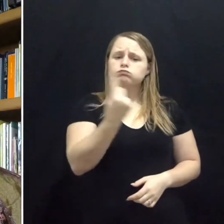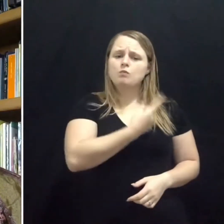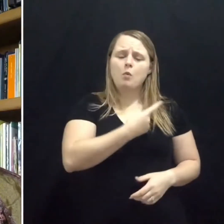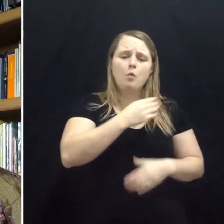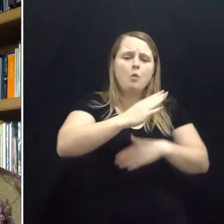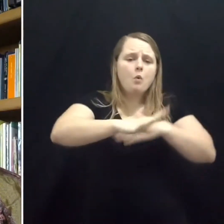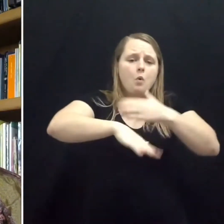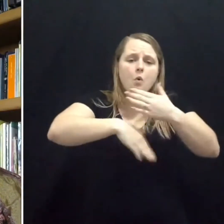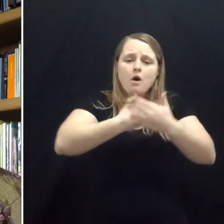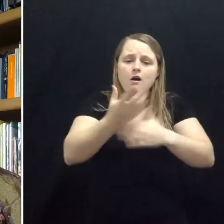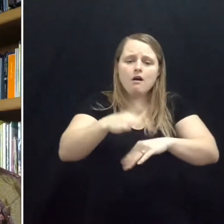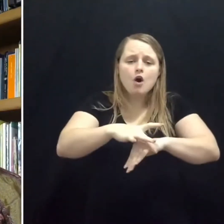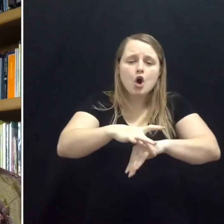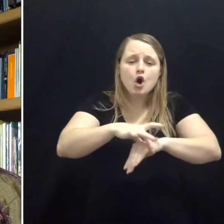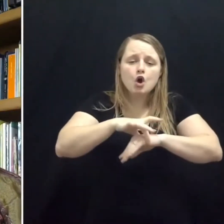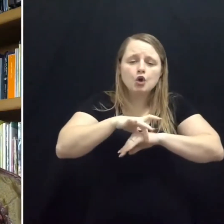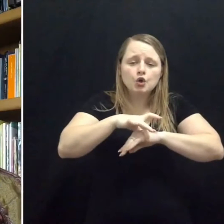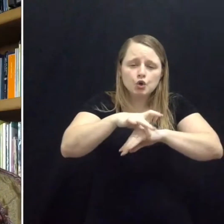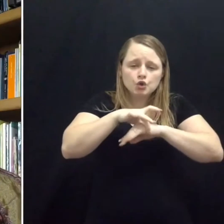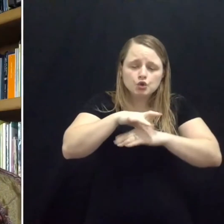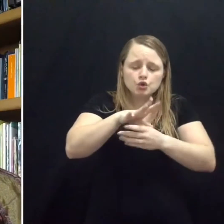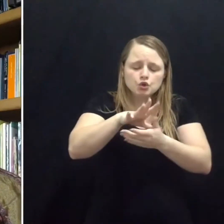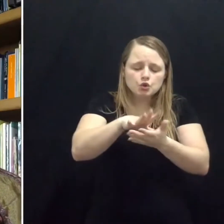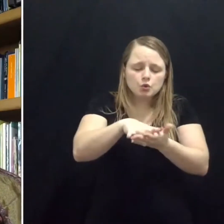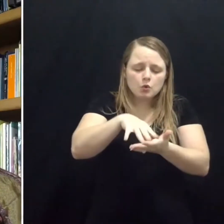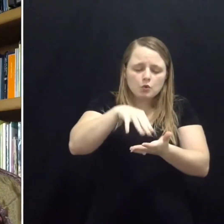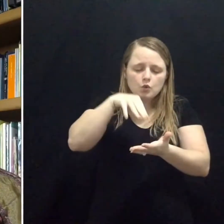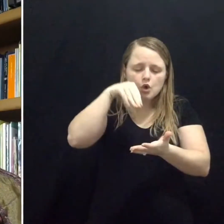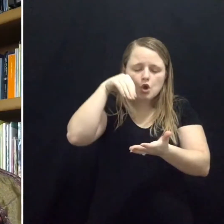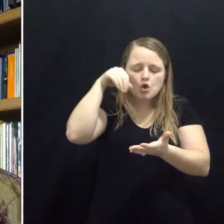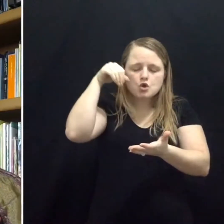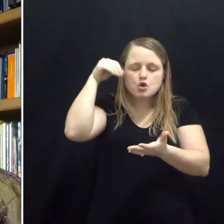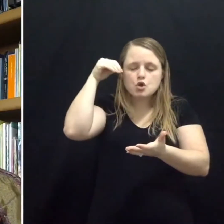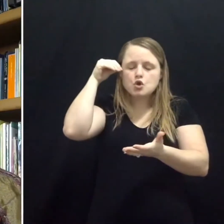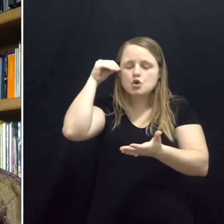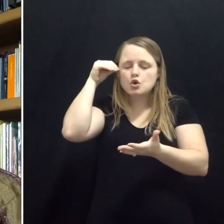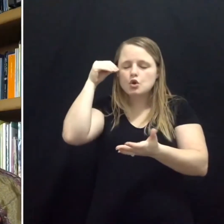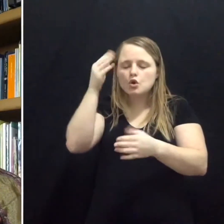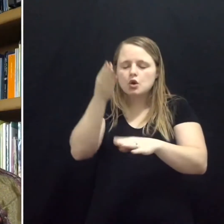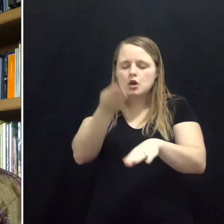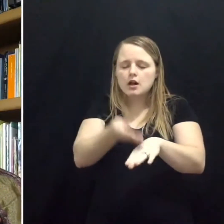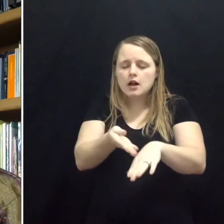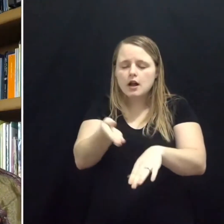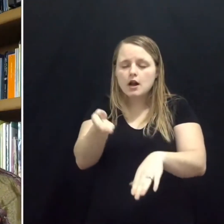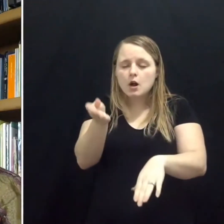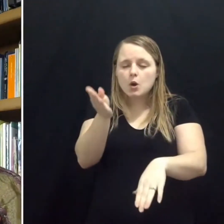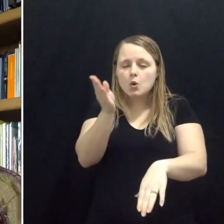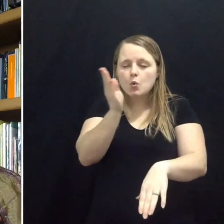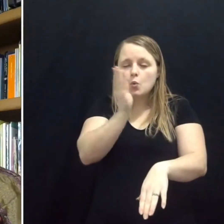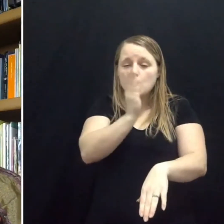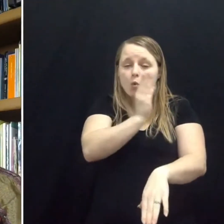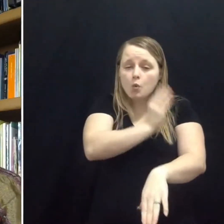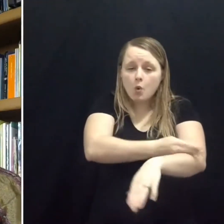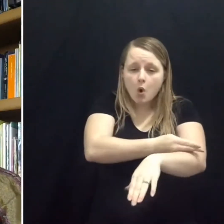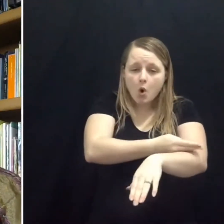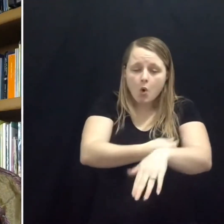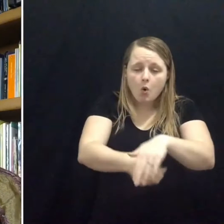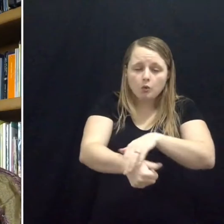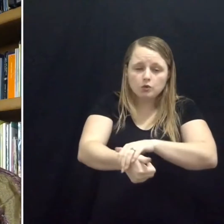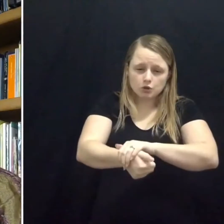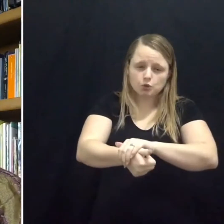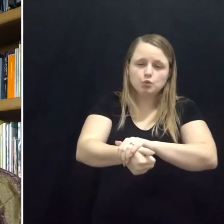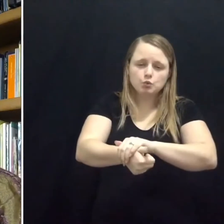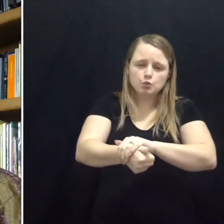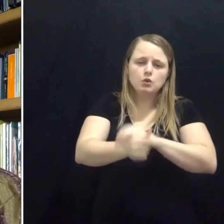We're all on this earth to learn and grow, a wise old